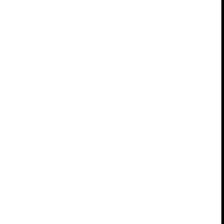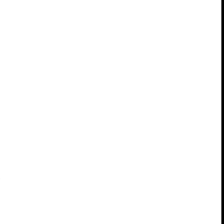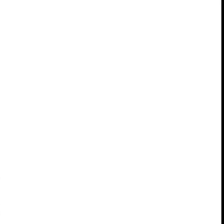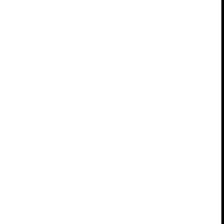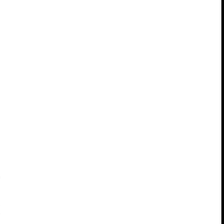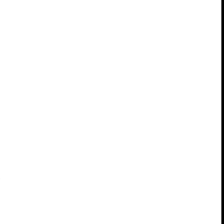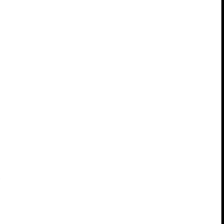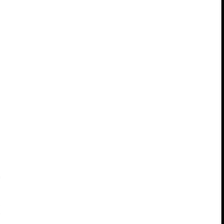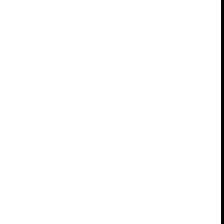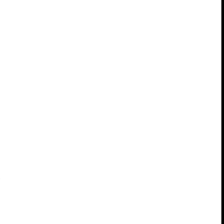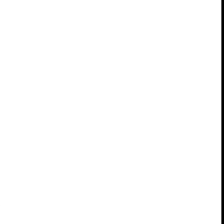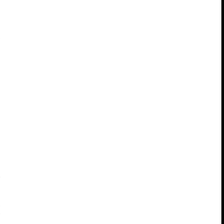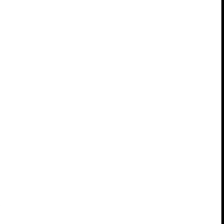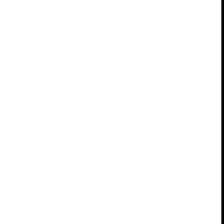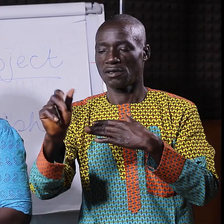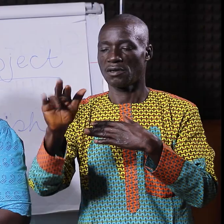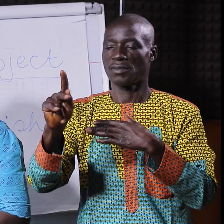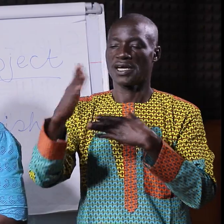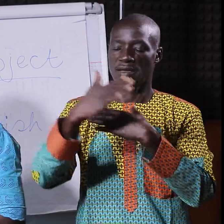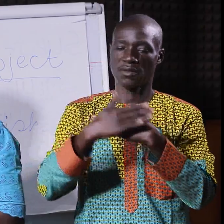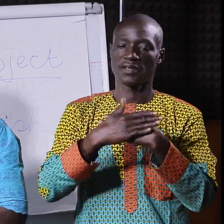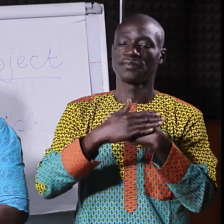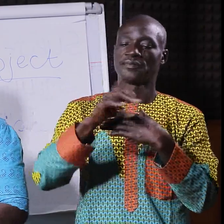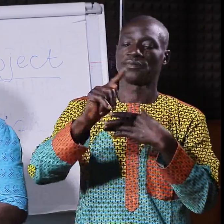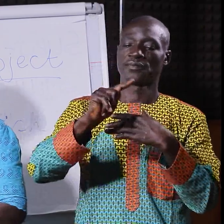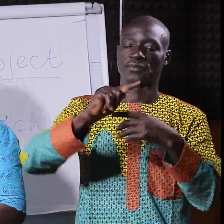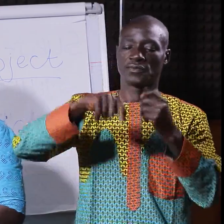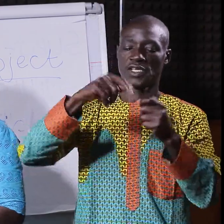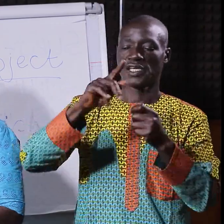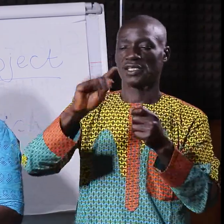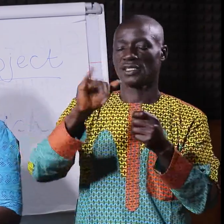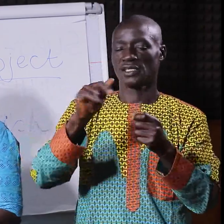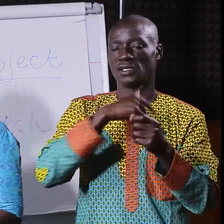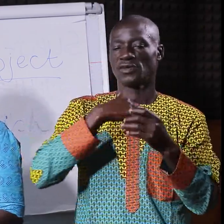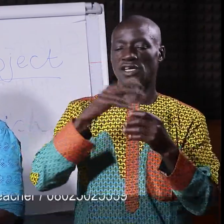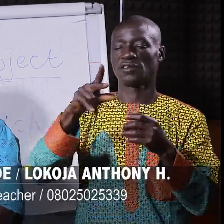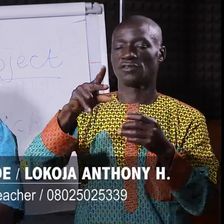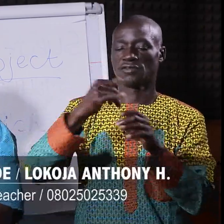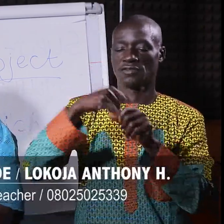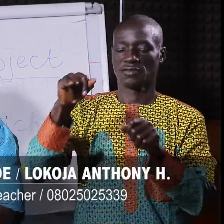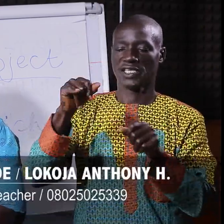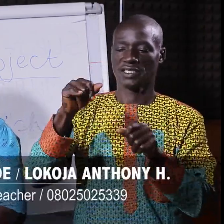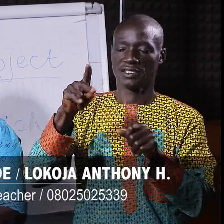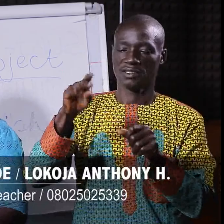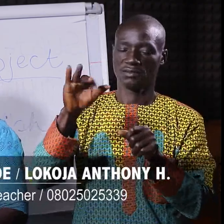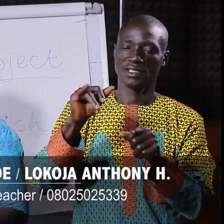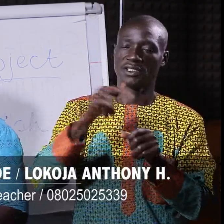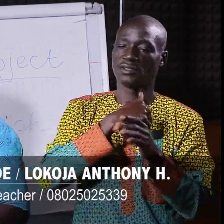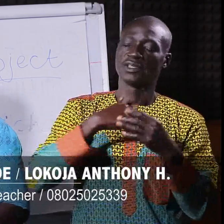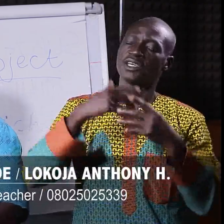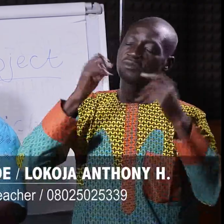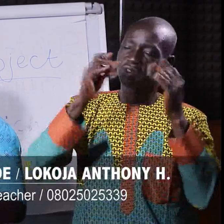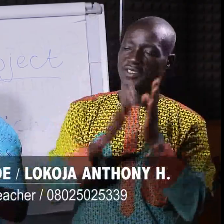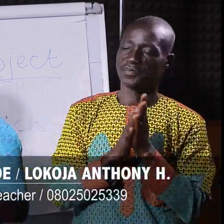bear, back and back, tie and tie. We have pen and pen, and so